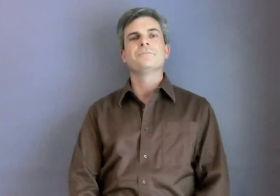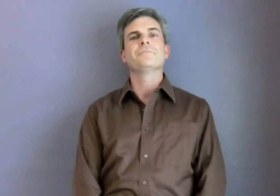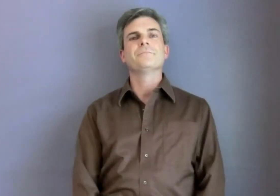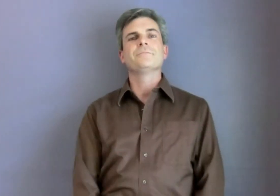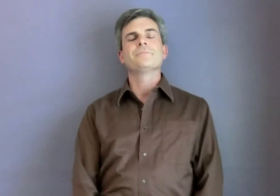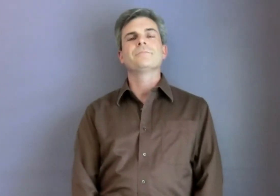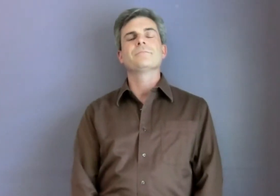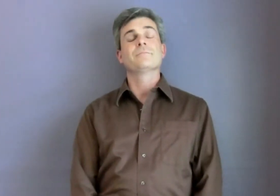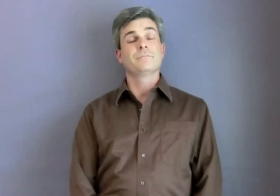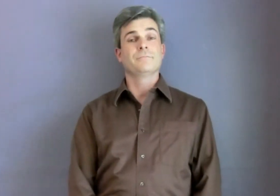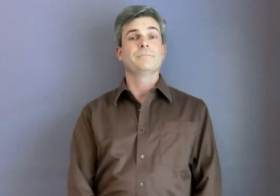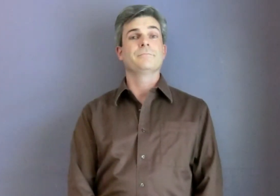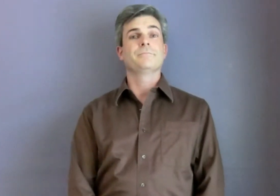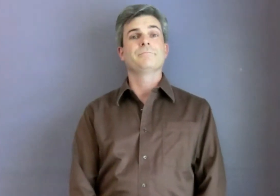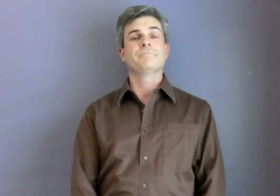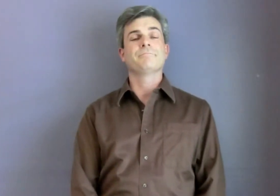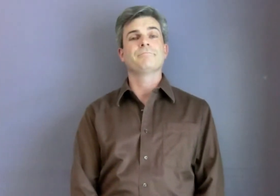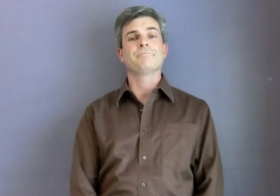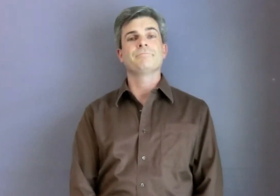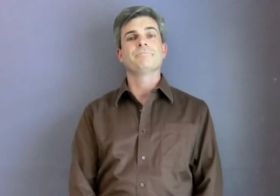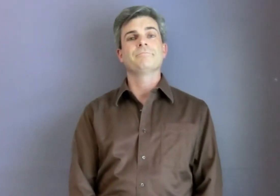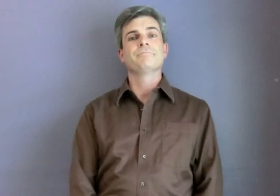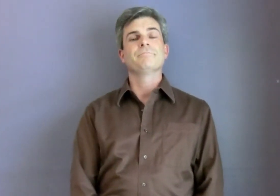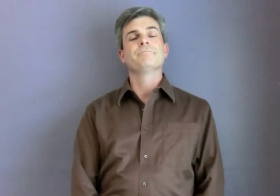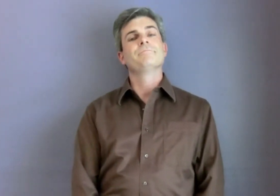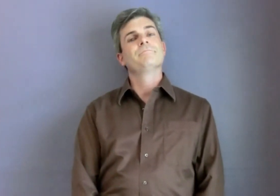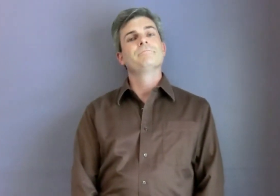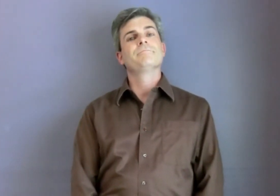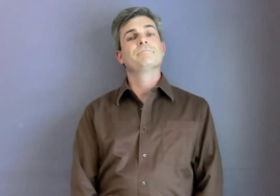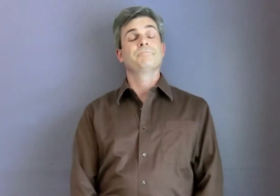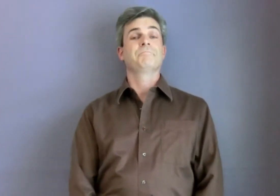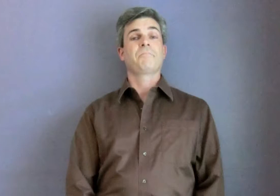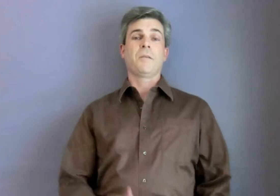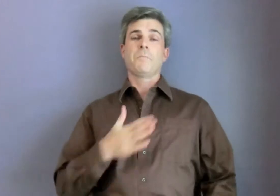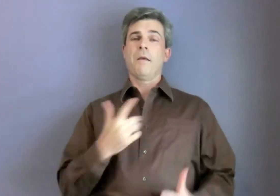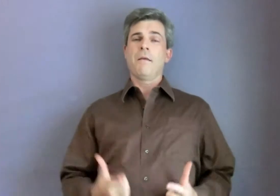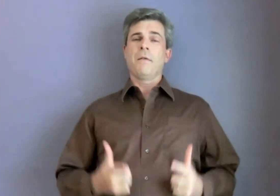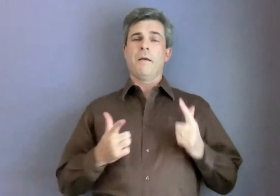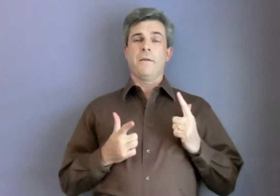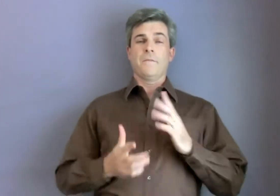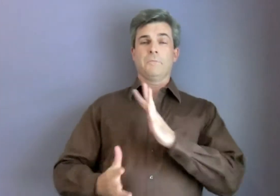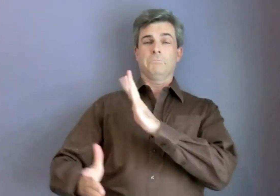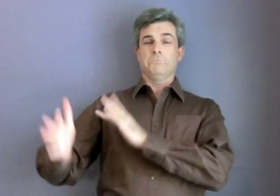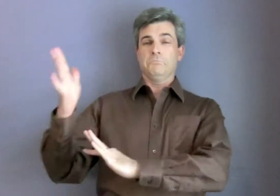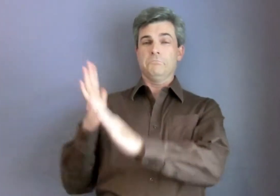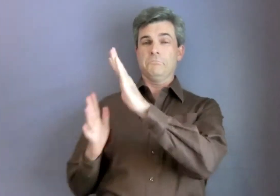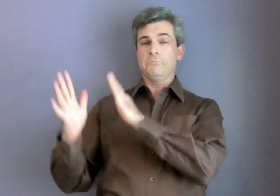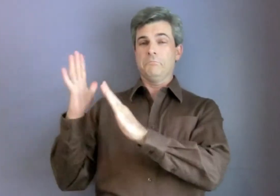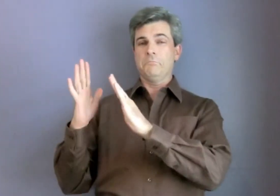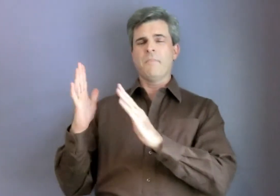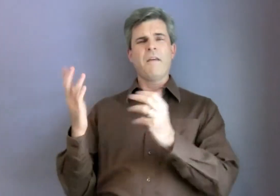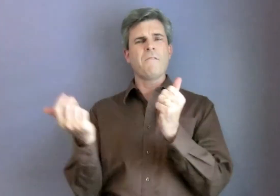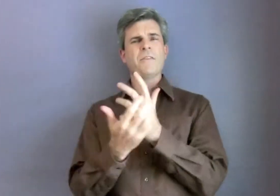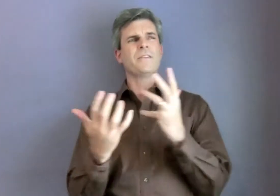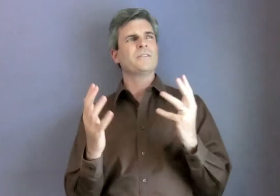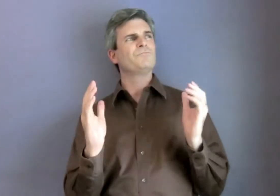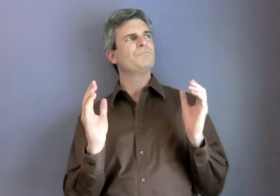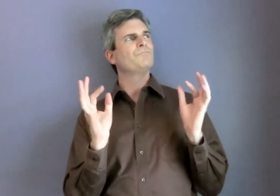There was a time in my life when everything seemed perfect. Everywhere I went, I felt at home. Everyone